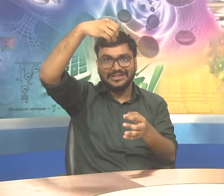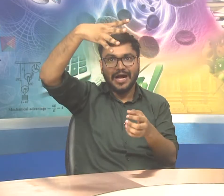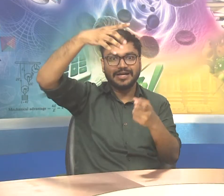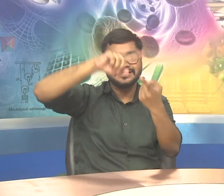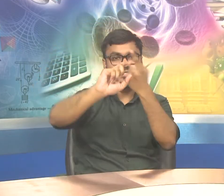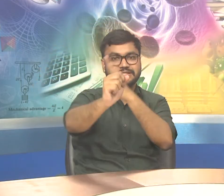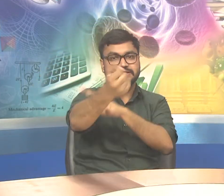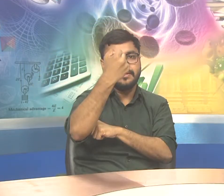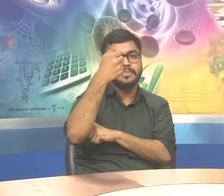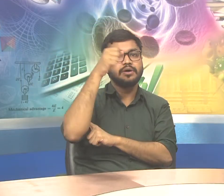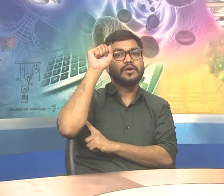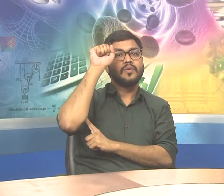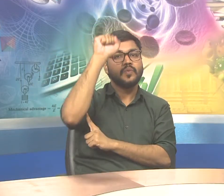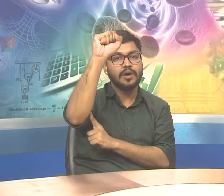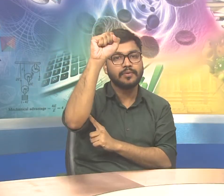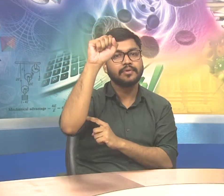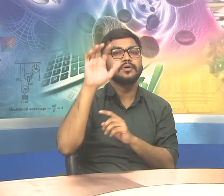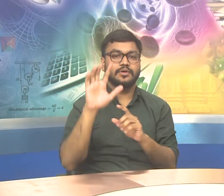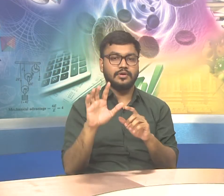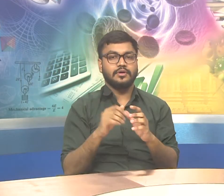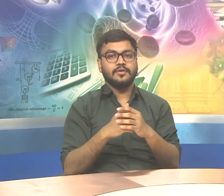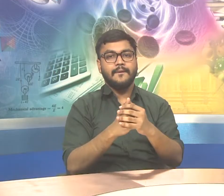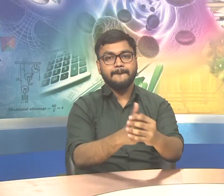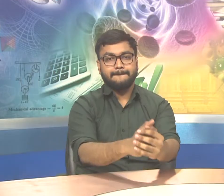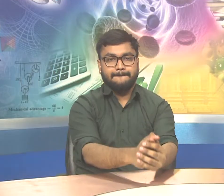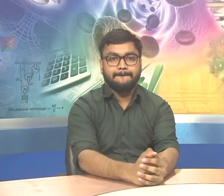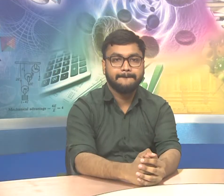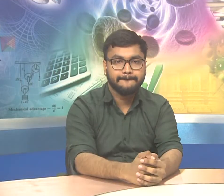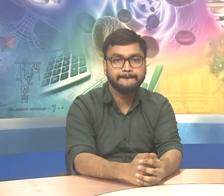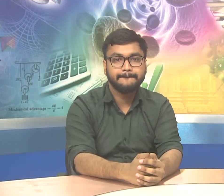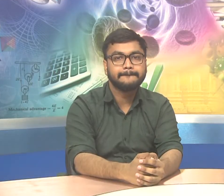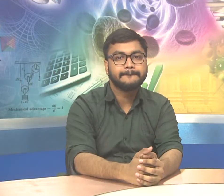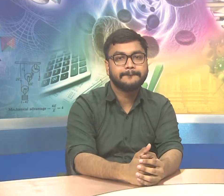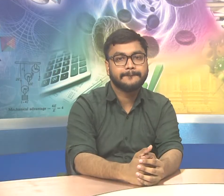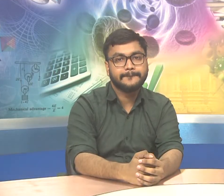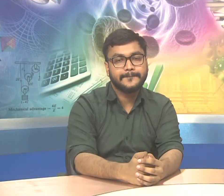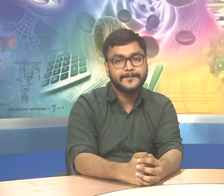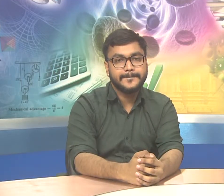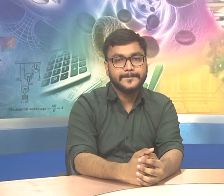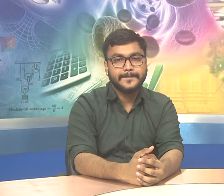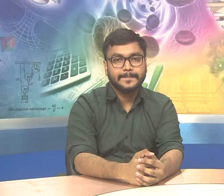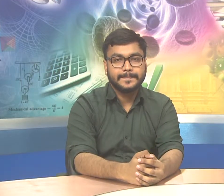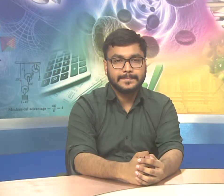For example, turning on the switch so the bulb can turn on.